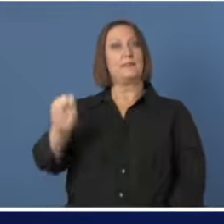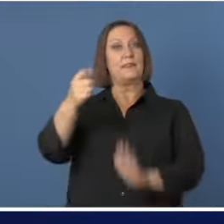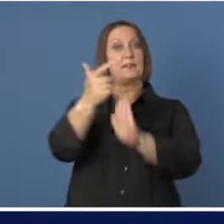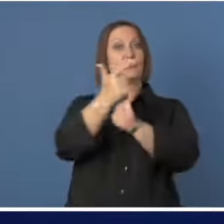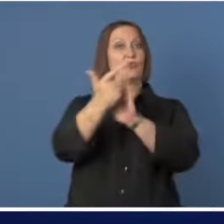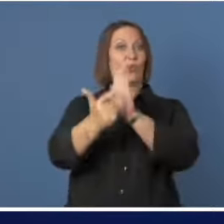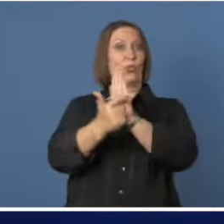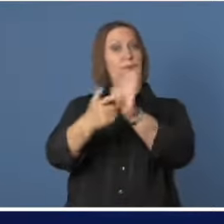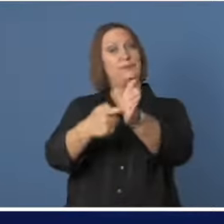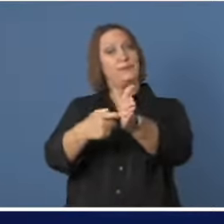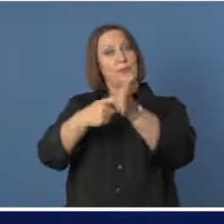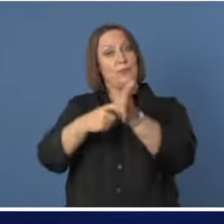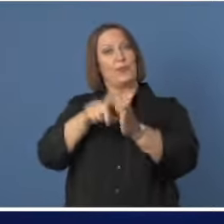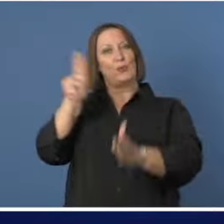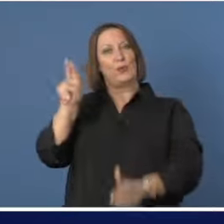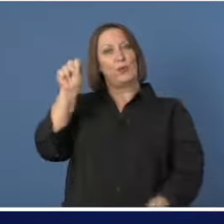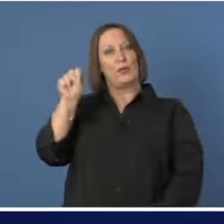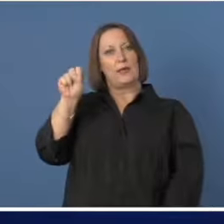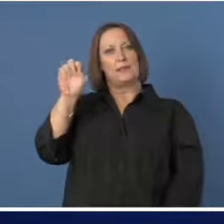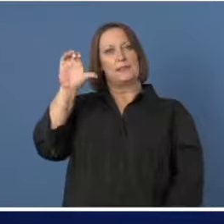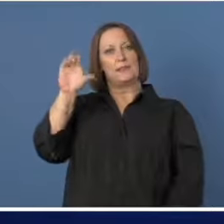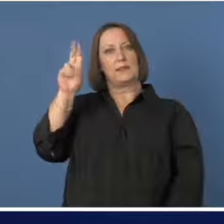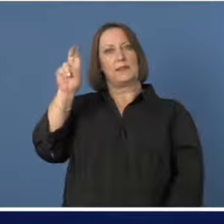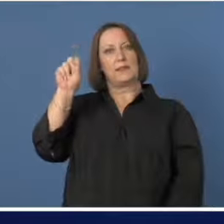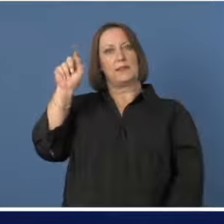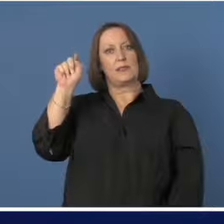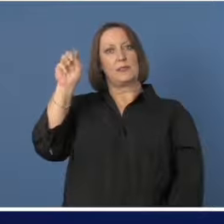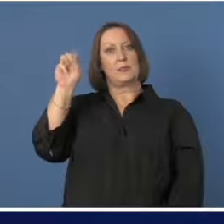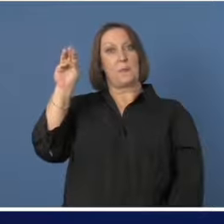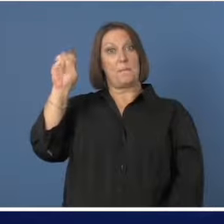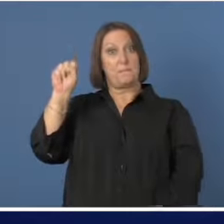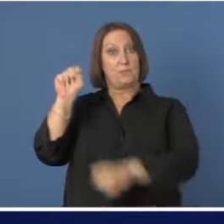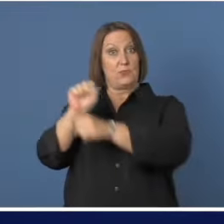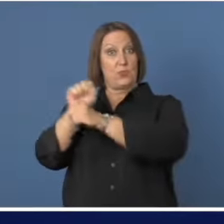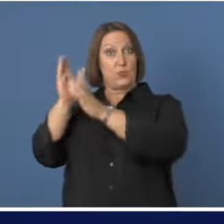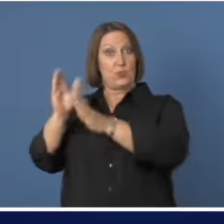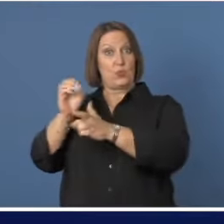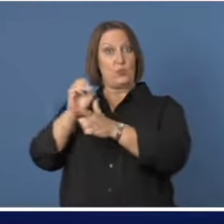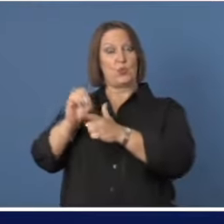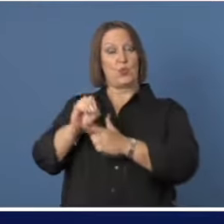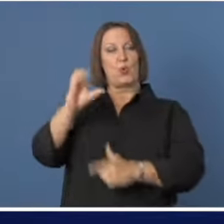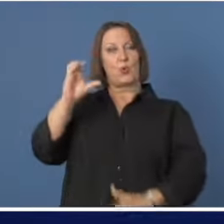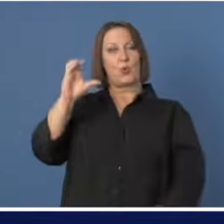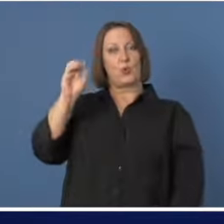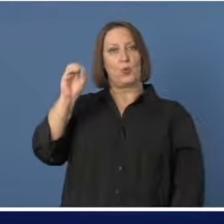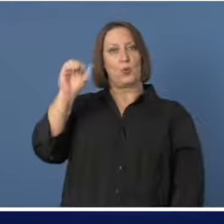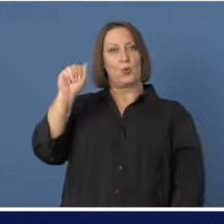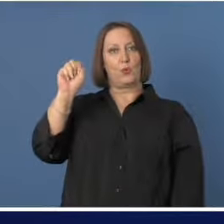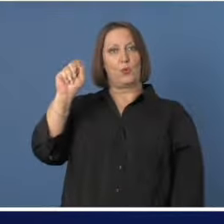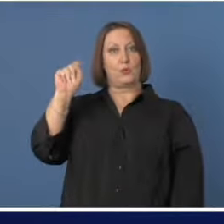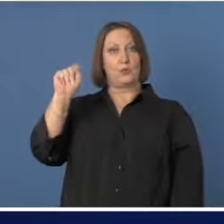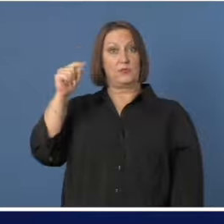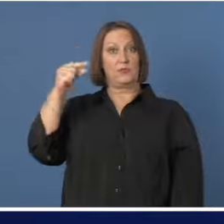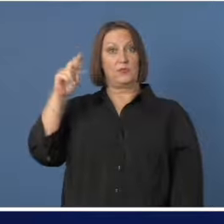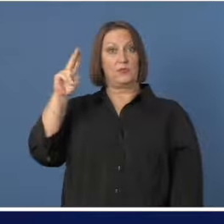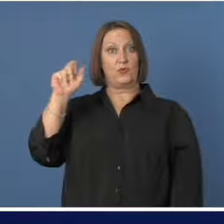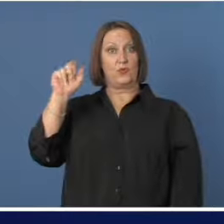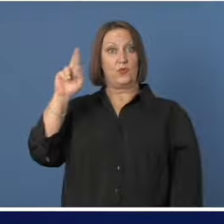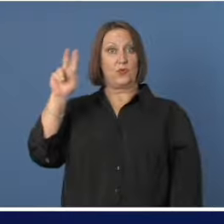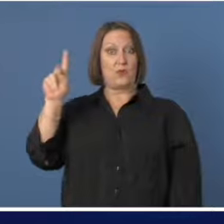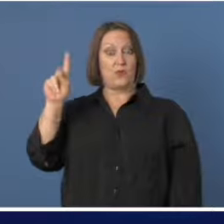By statute, U.S. Customs and Coast Guard officers are required to aid in the enforcement